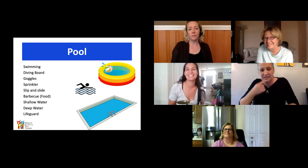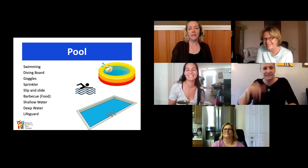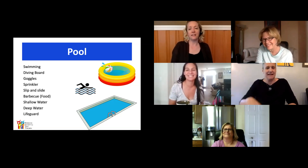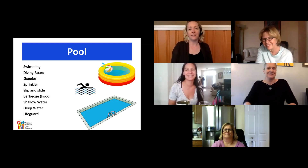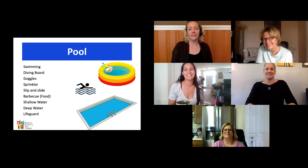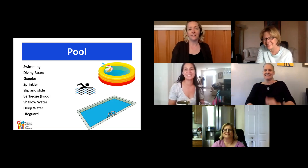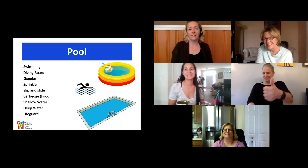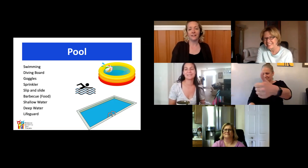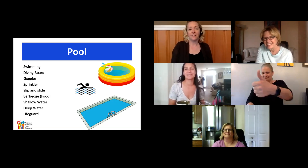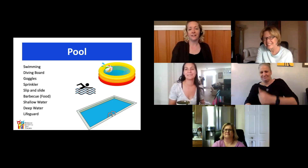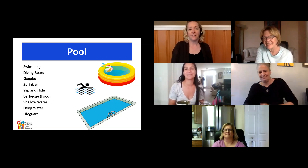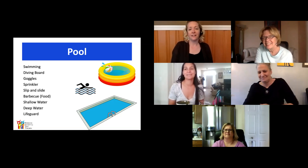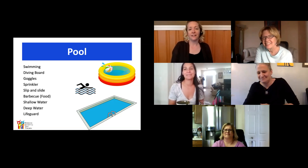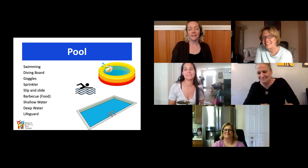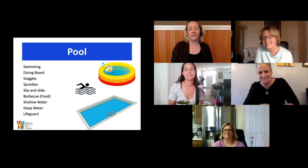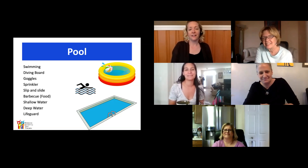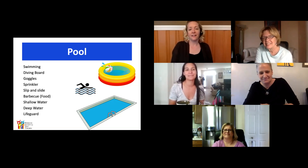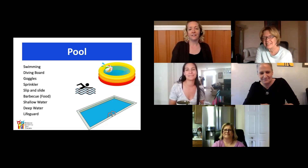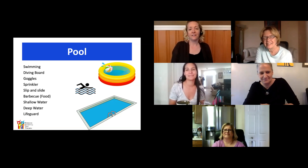Okay, there you go.